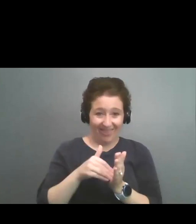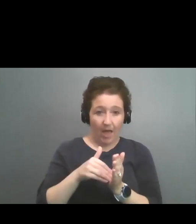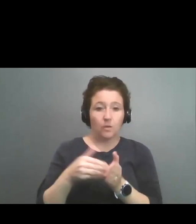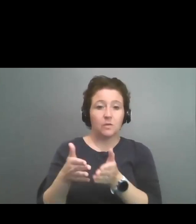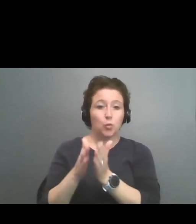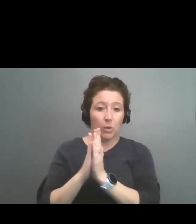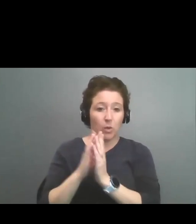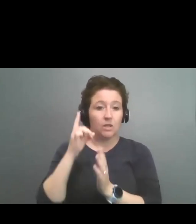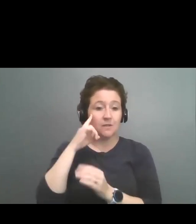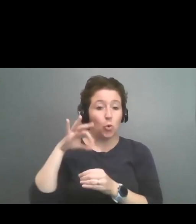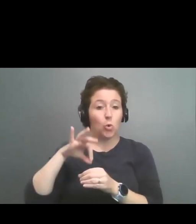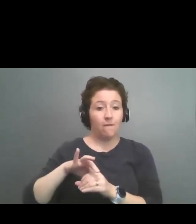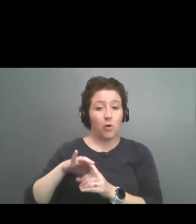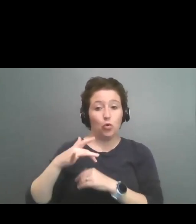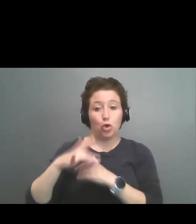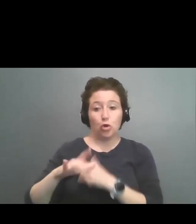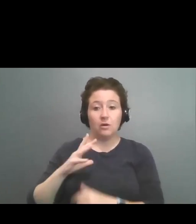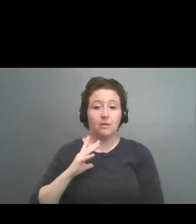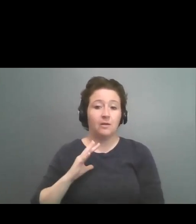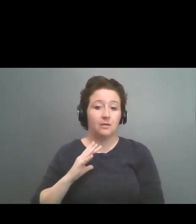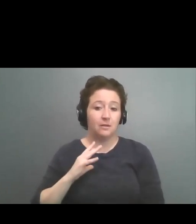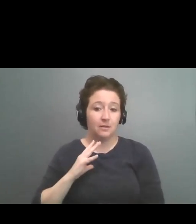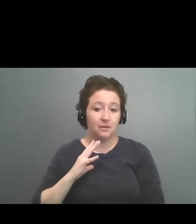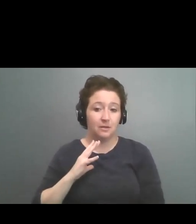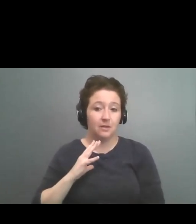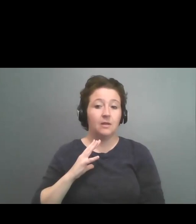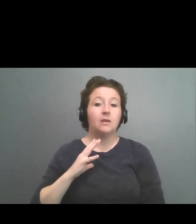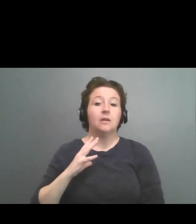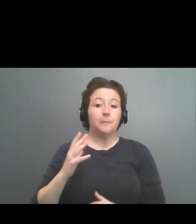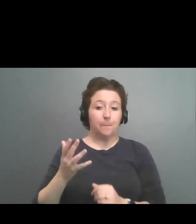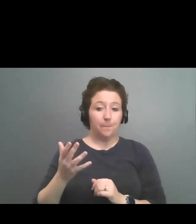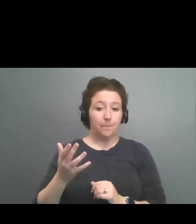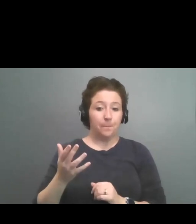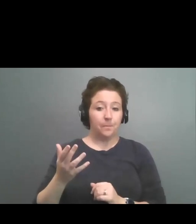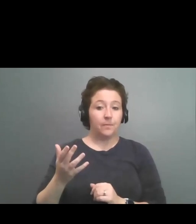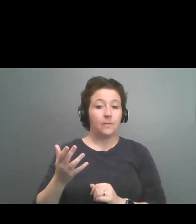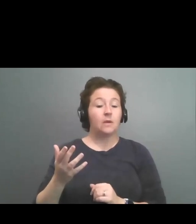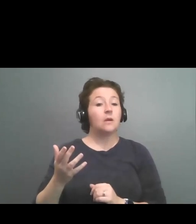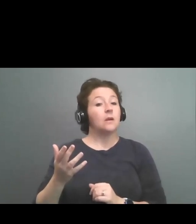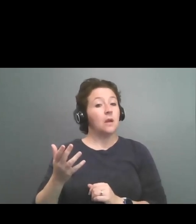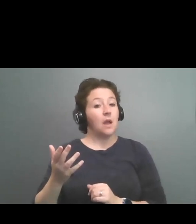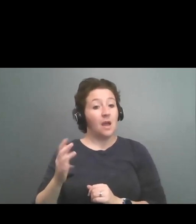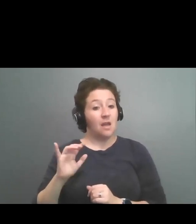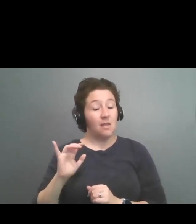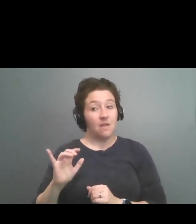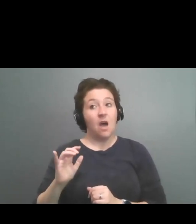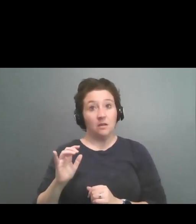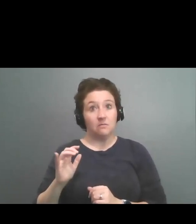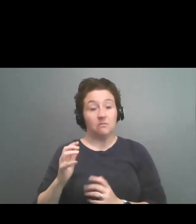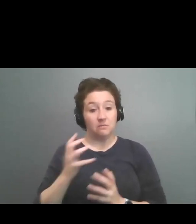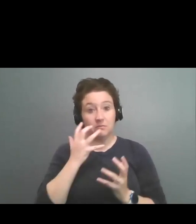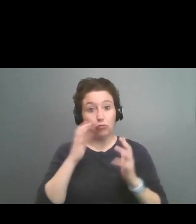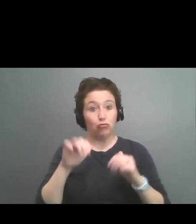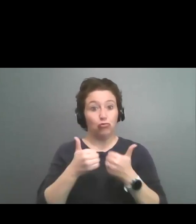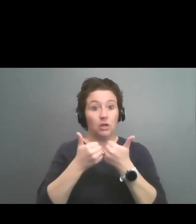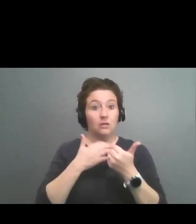date for vote by mail. And it has presented quite a challenge to my office. I don't